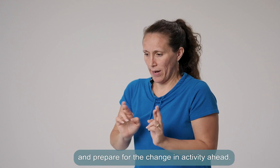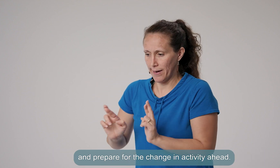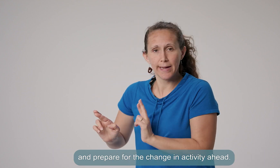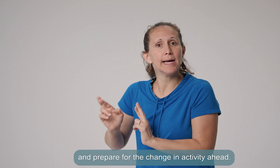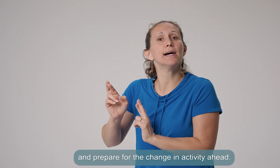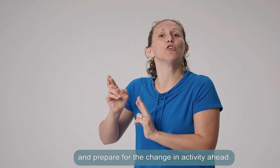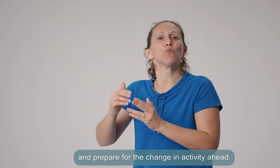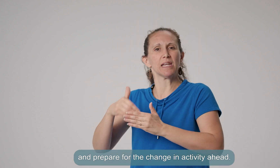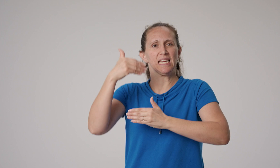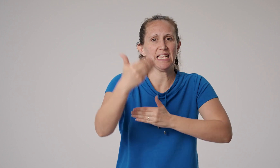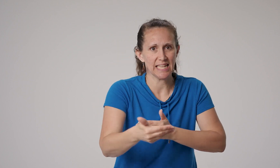activity ahead.